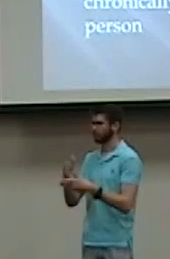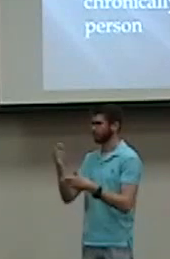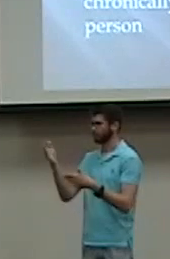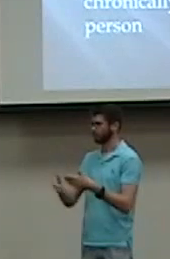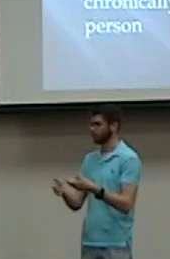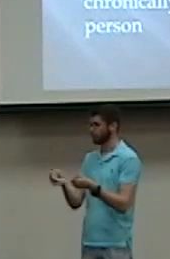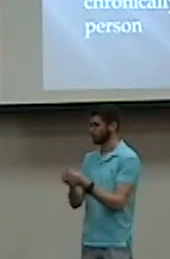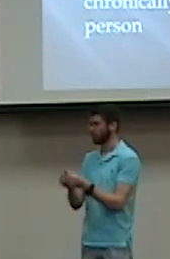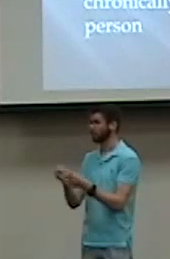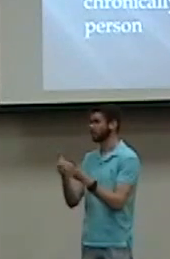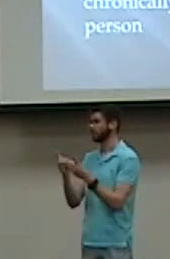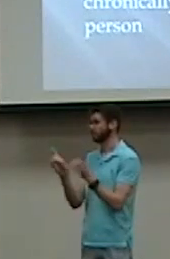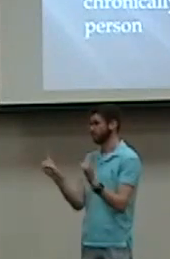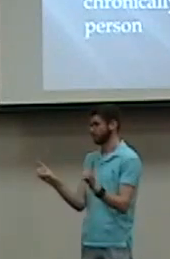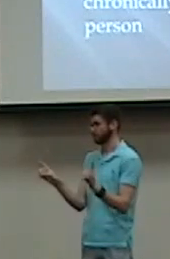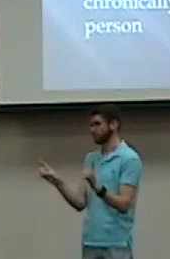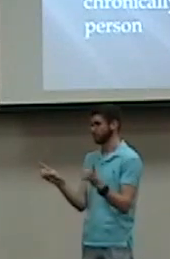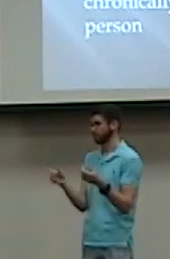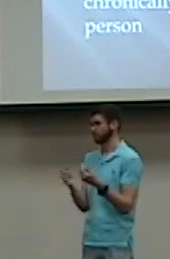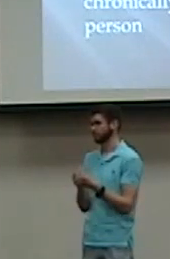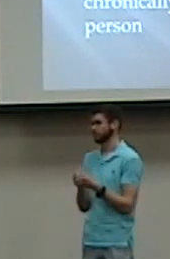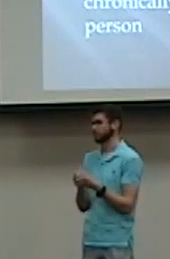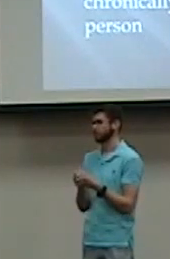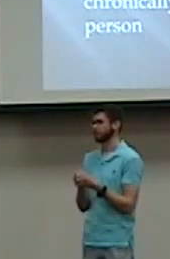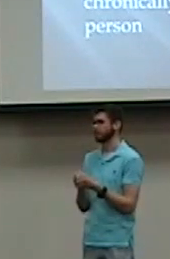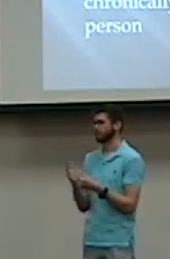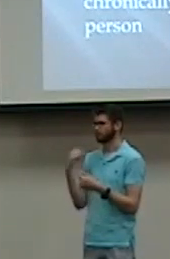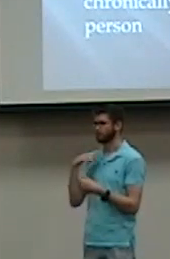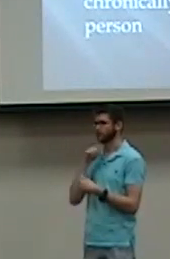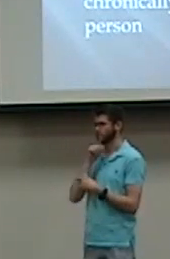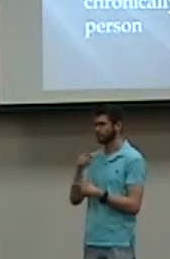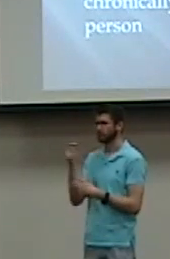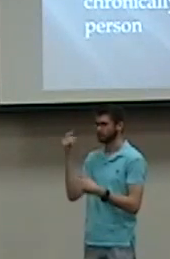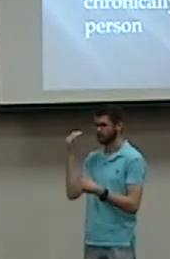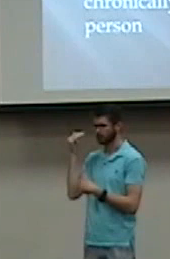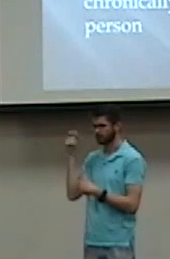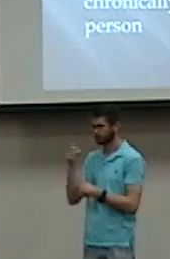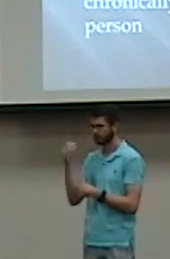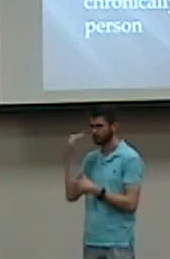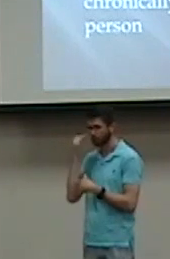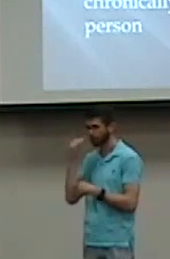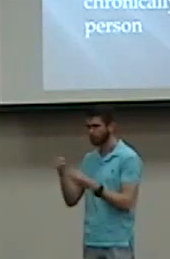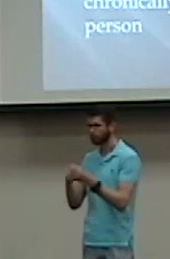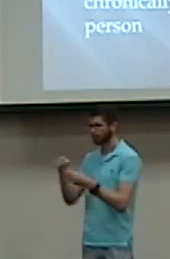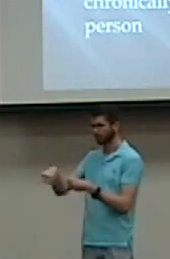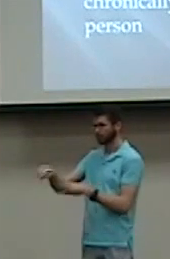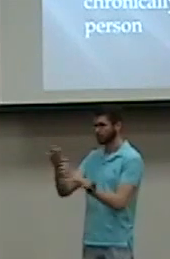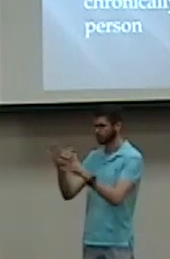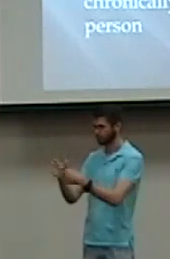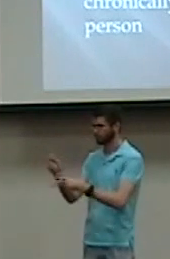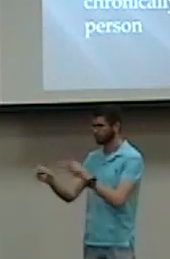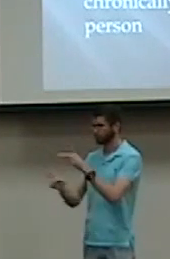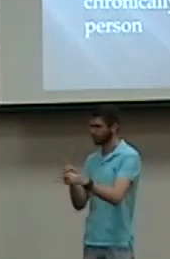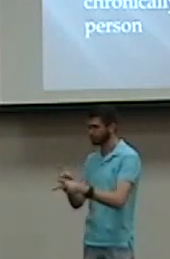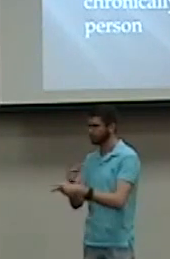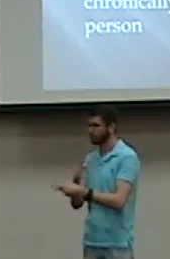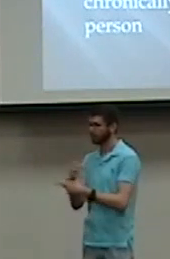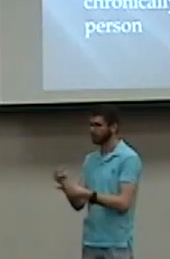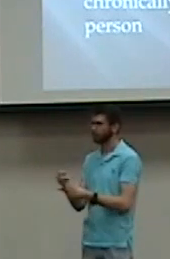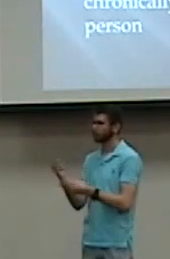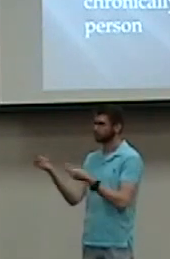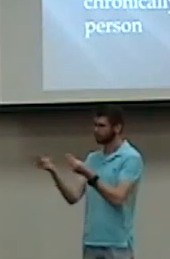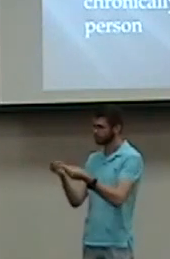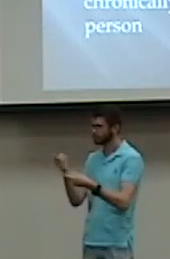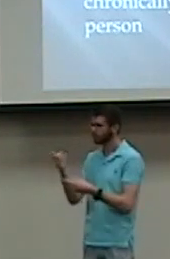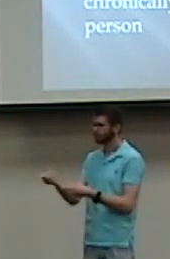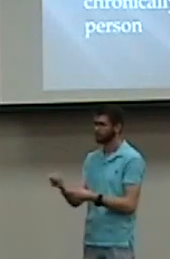that is there for us to be aware of this group of people and to be ministering to them. And also the fact that 15